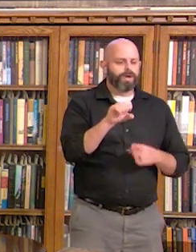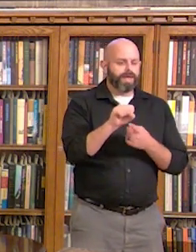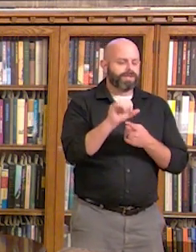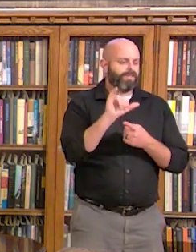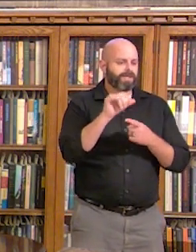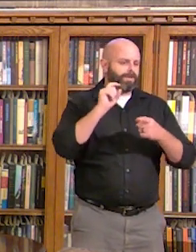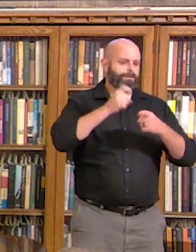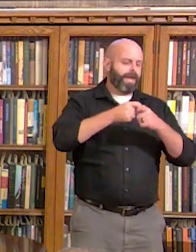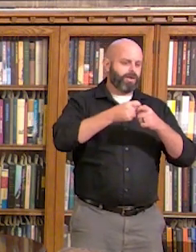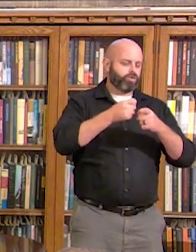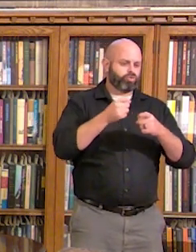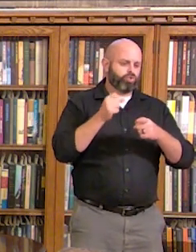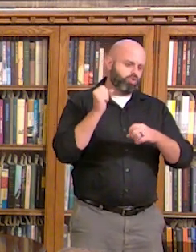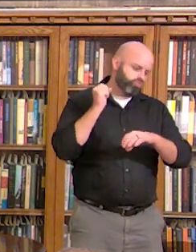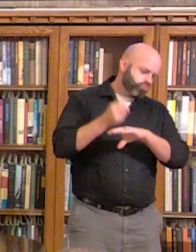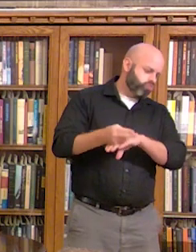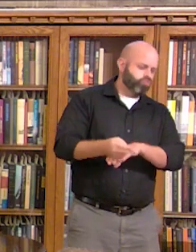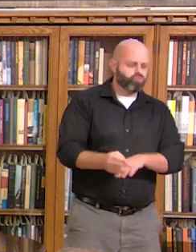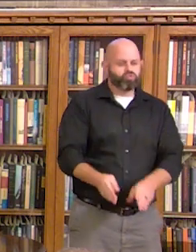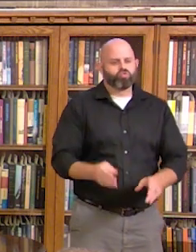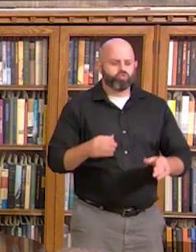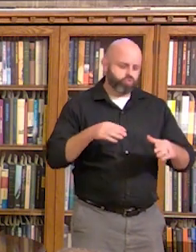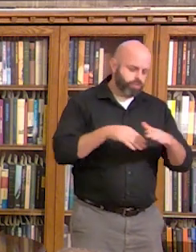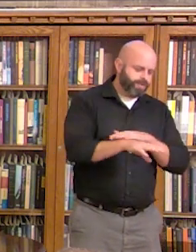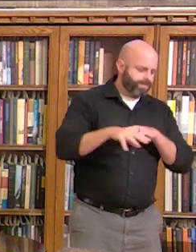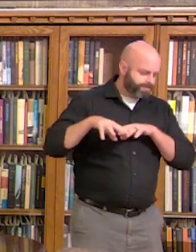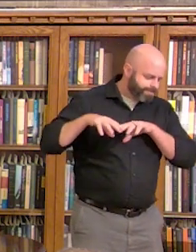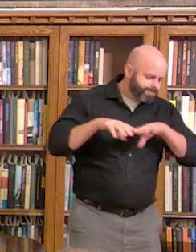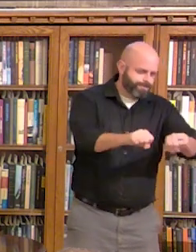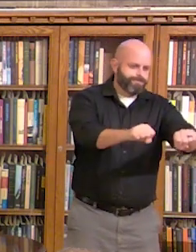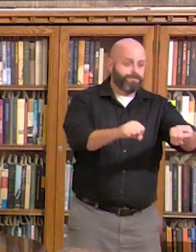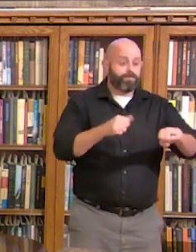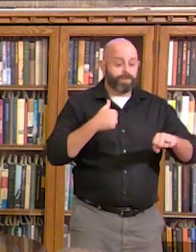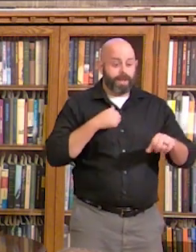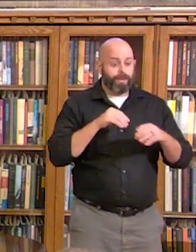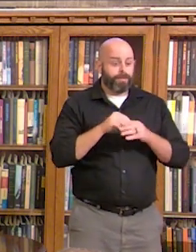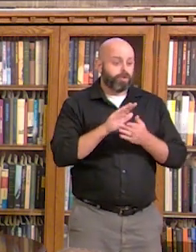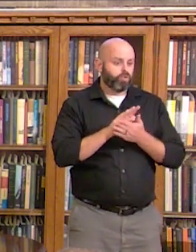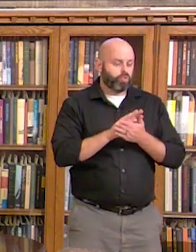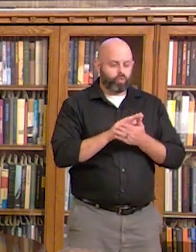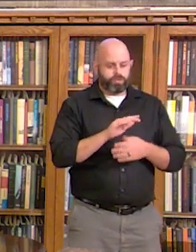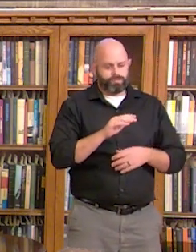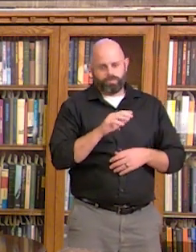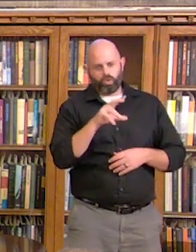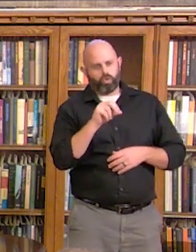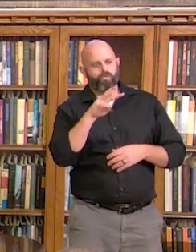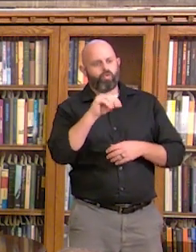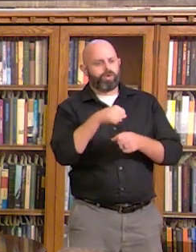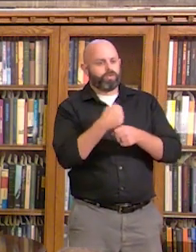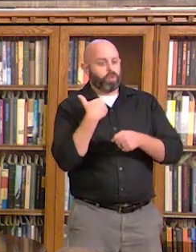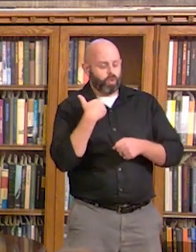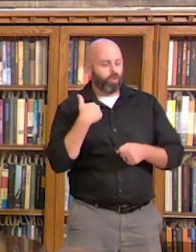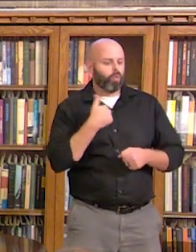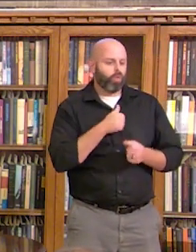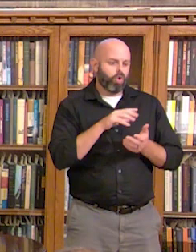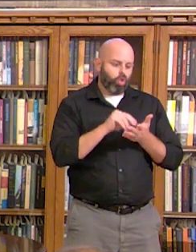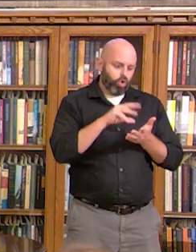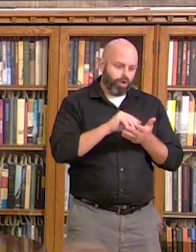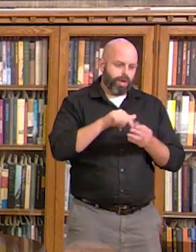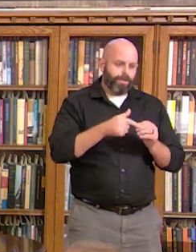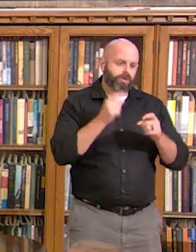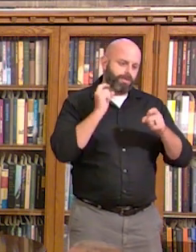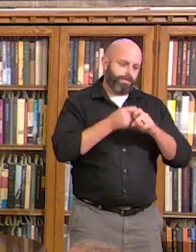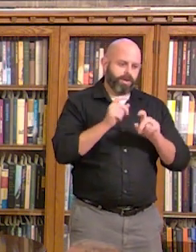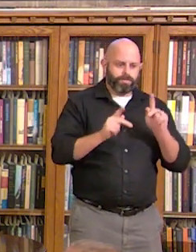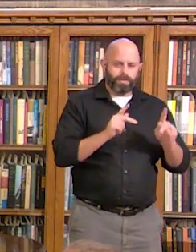conquistador who goes in and so when I'm in school decades ago we're learning about the Conquistadors as